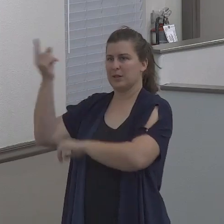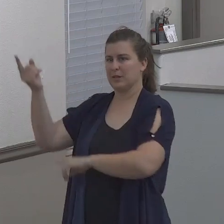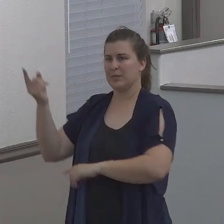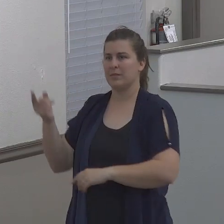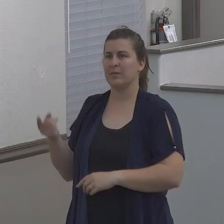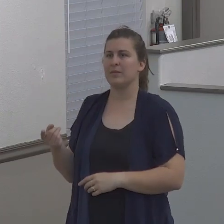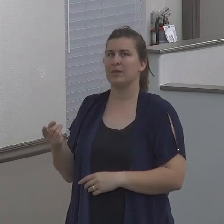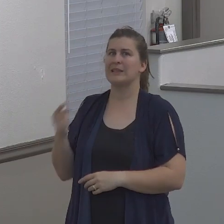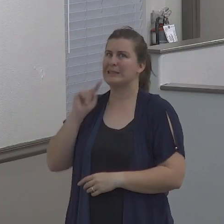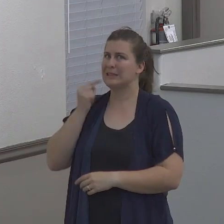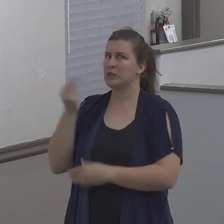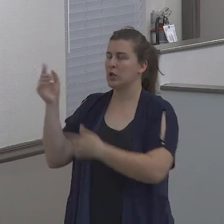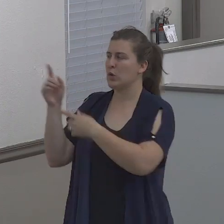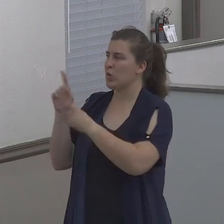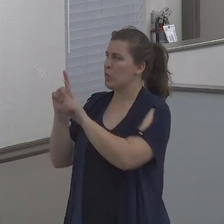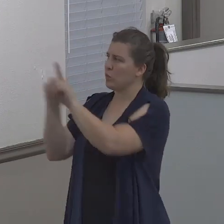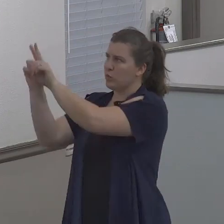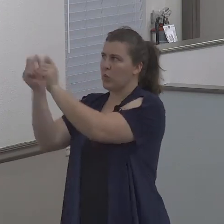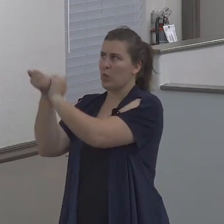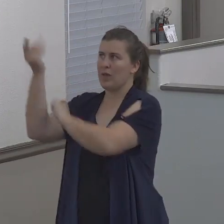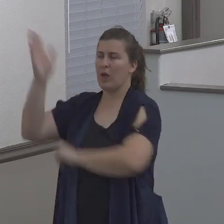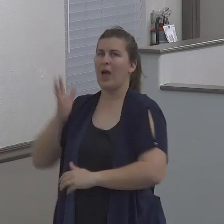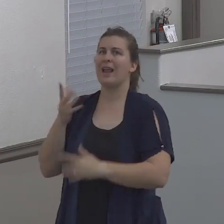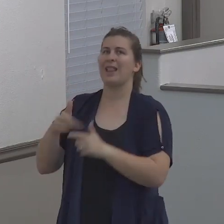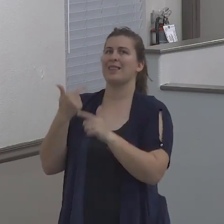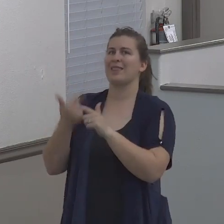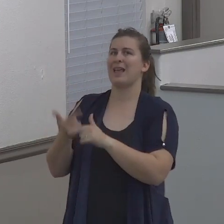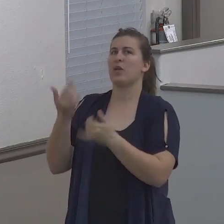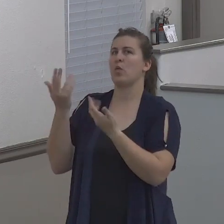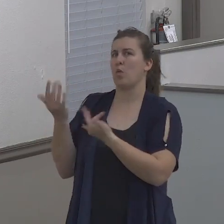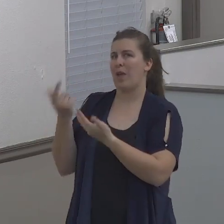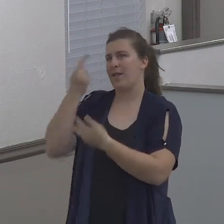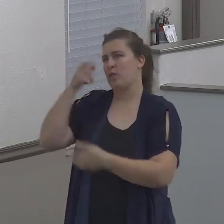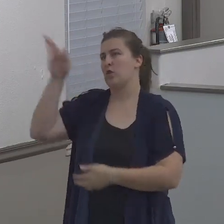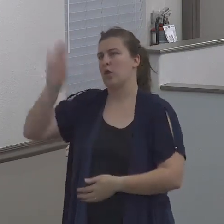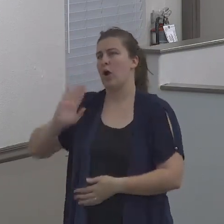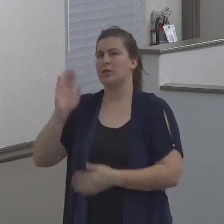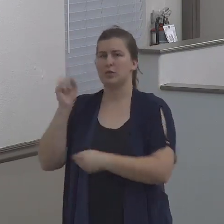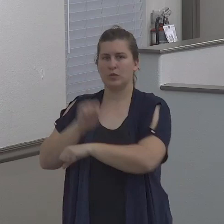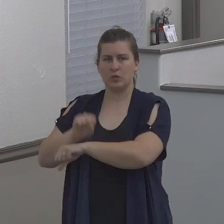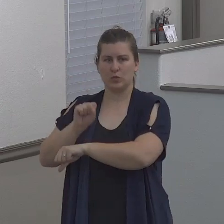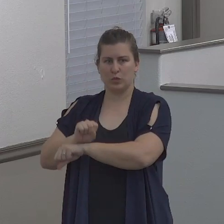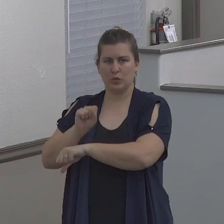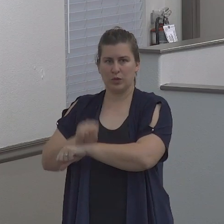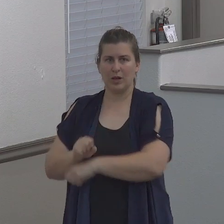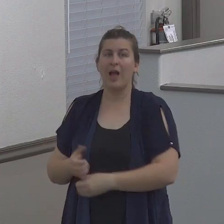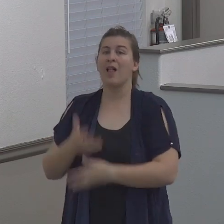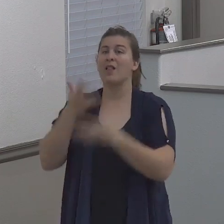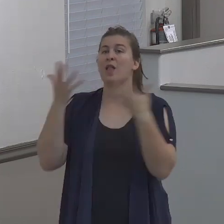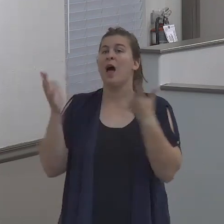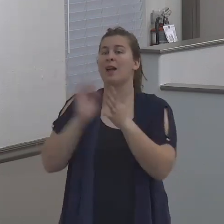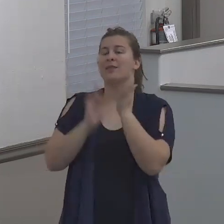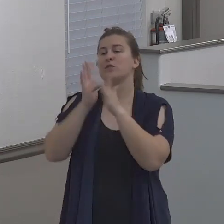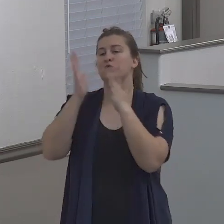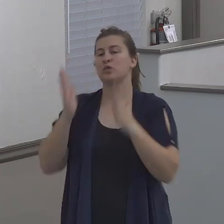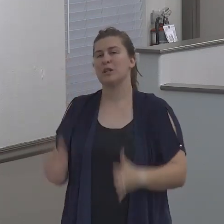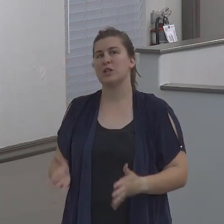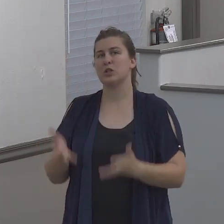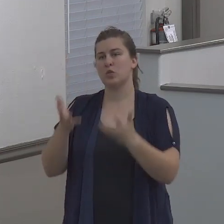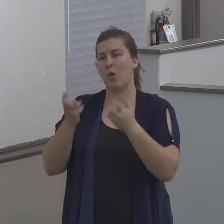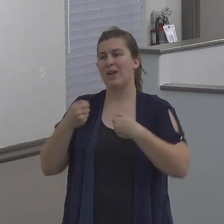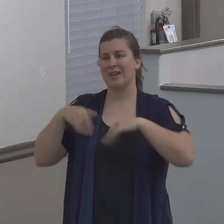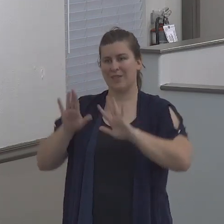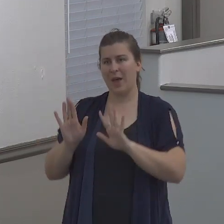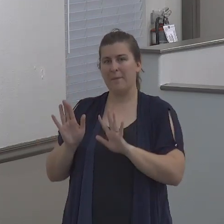God. We seriously walk with God, and then lastly, we wait on God to work. A lot of Christians give